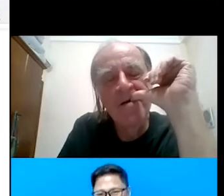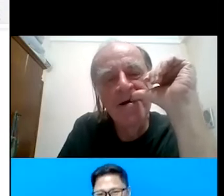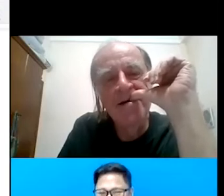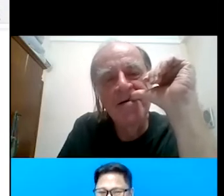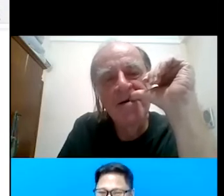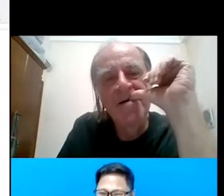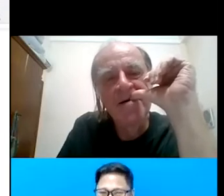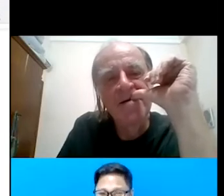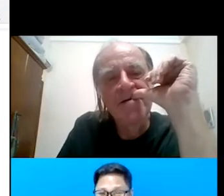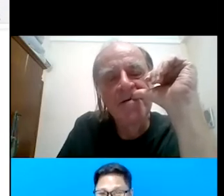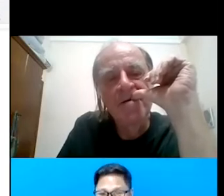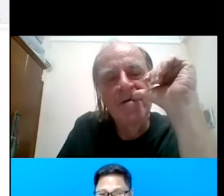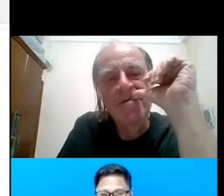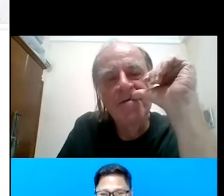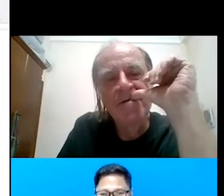All right.